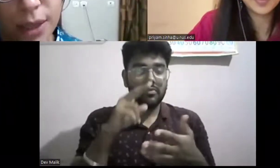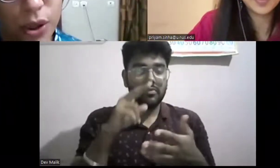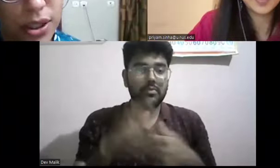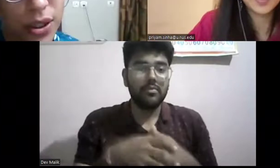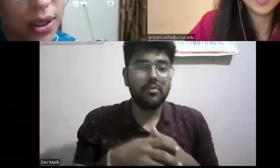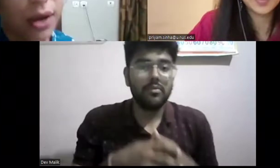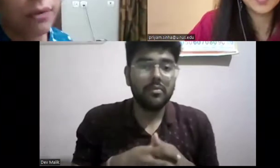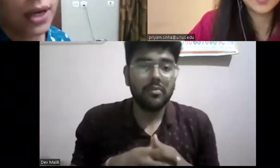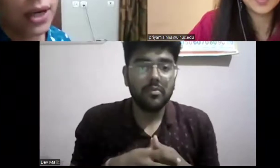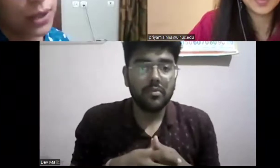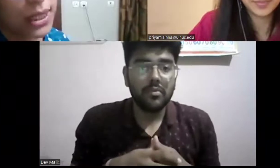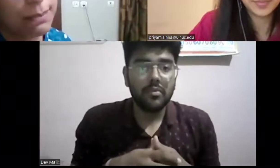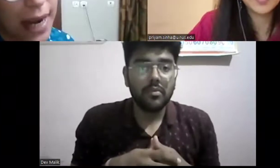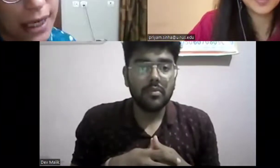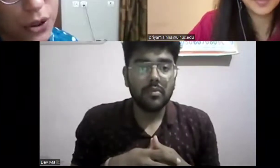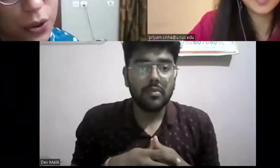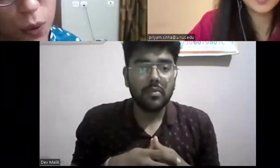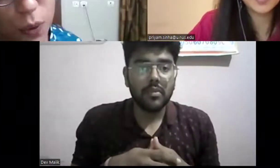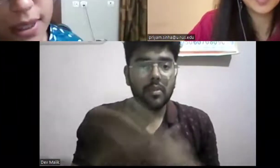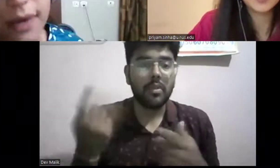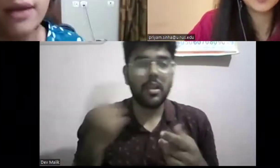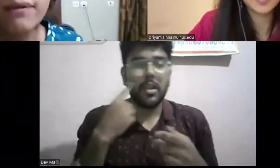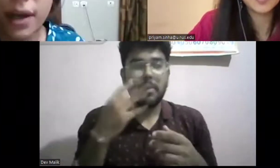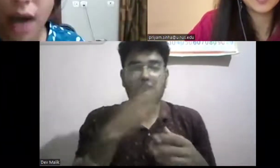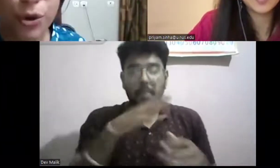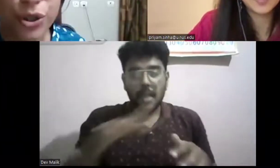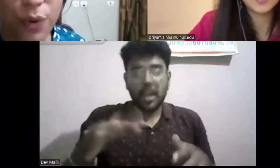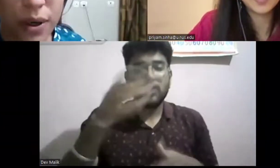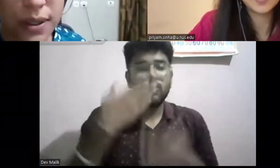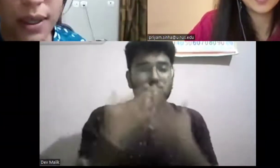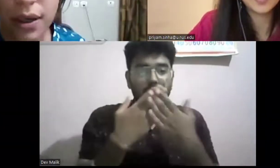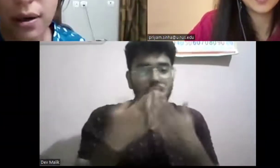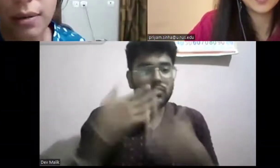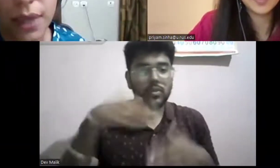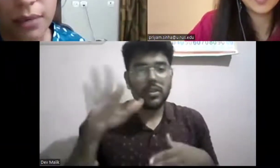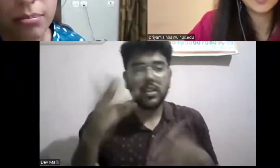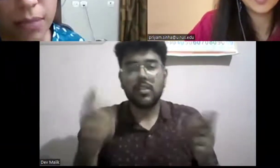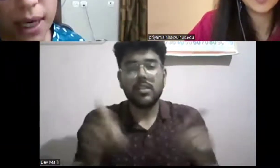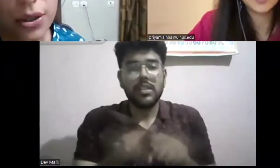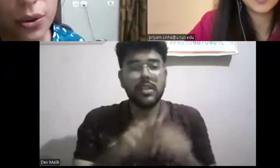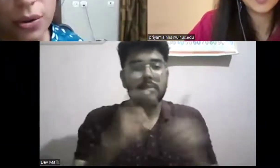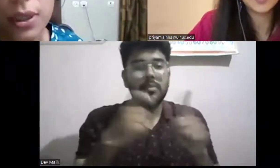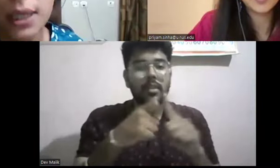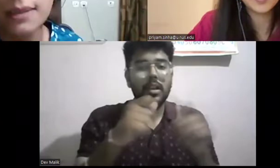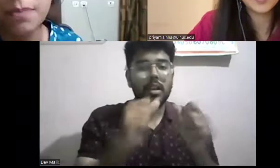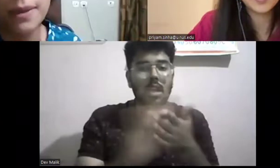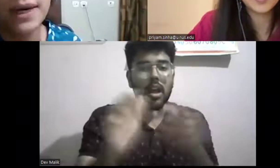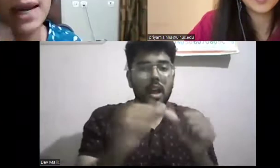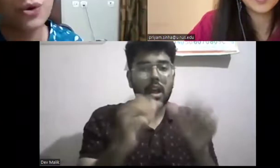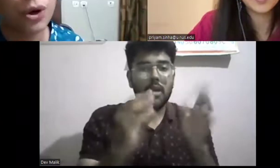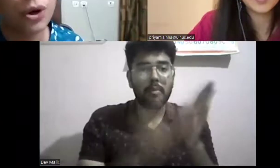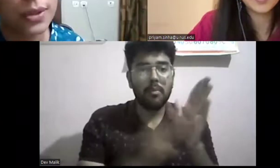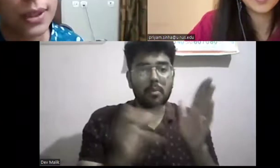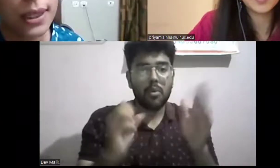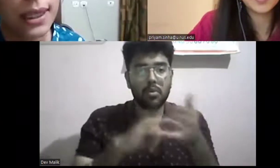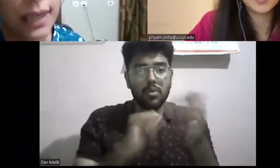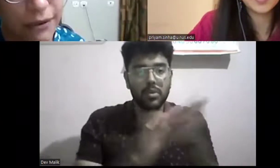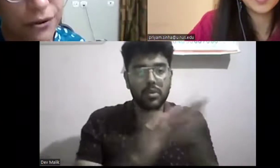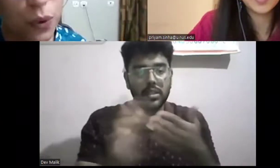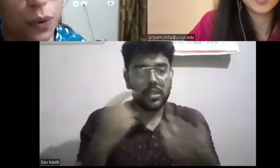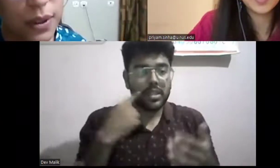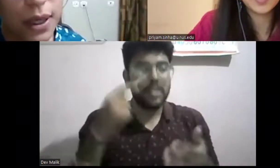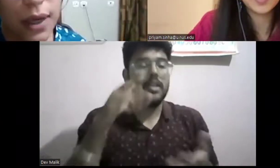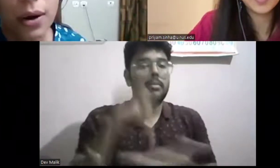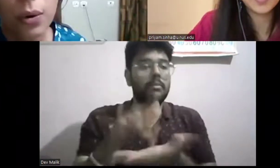and Rani Mukherjee went to these blind schools, and when Khamoshi was being made, these people had gone to certain